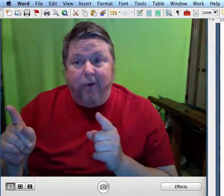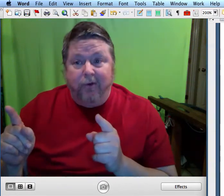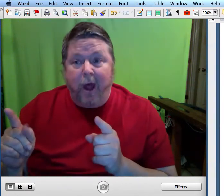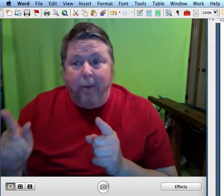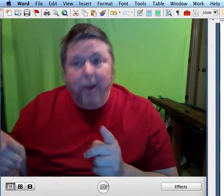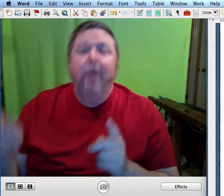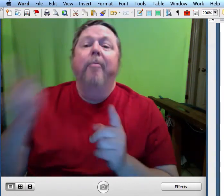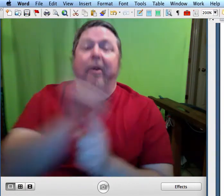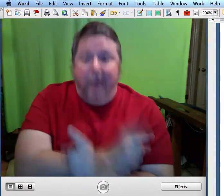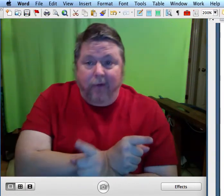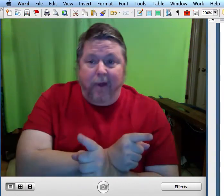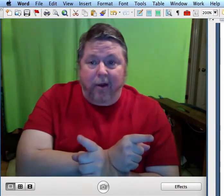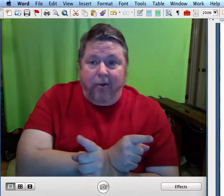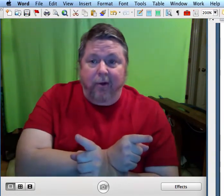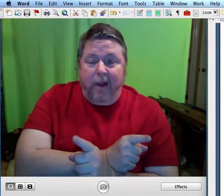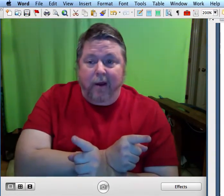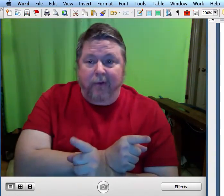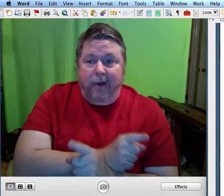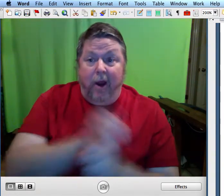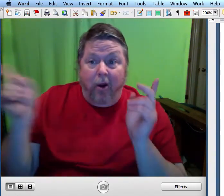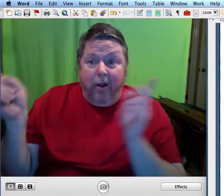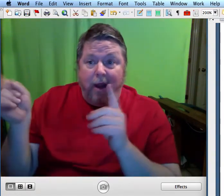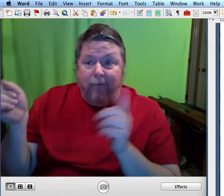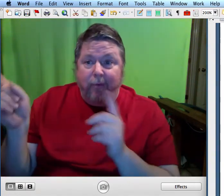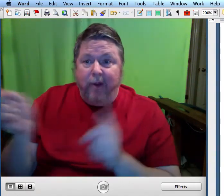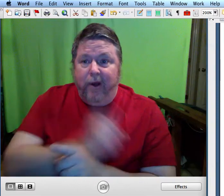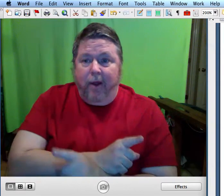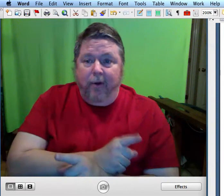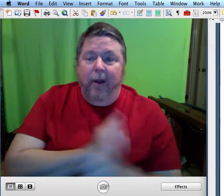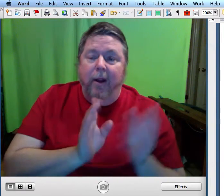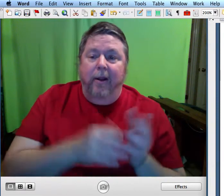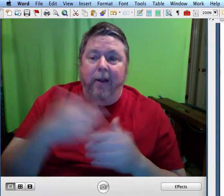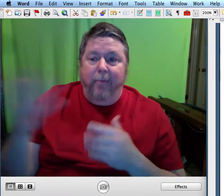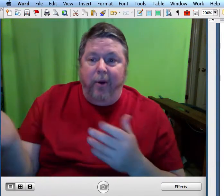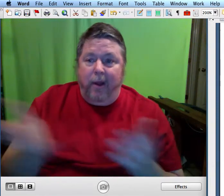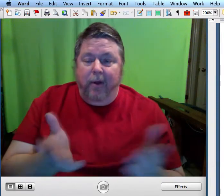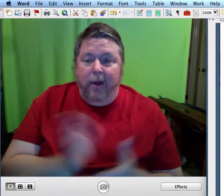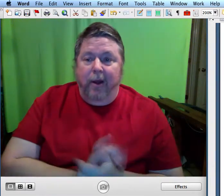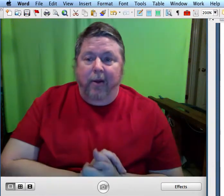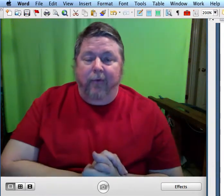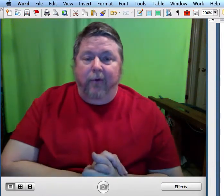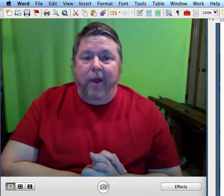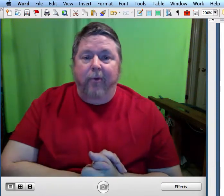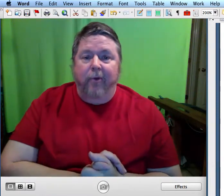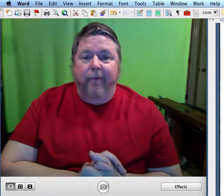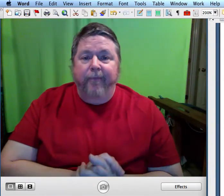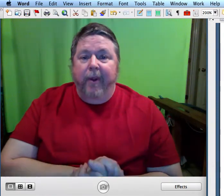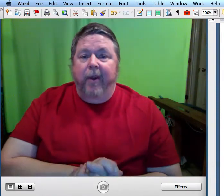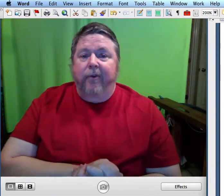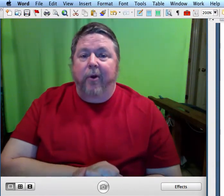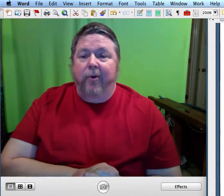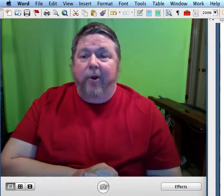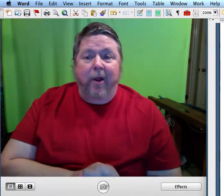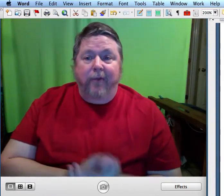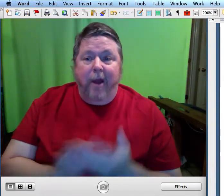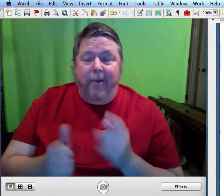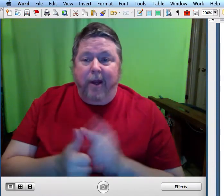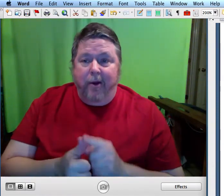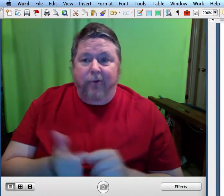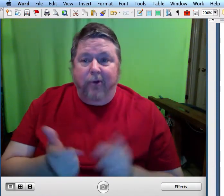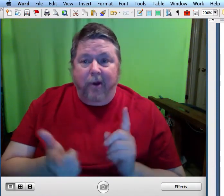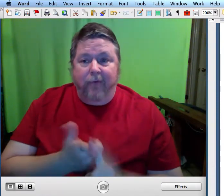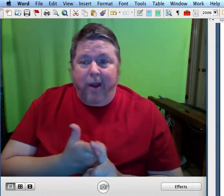going to stop, but now you've got 30 seconds to get all of that information out that they put out in the first language. So you don't have time